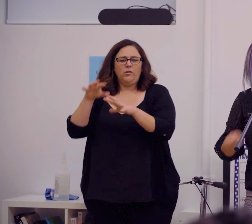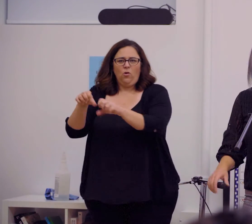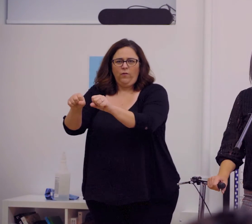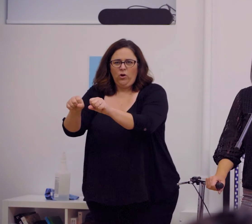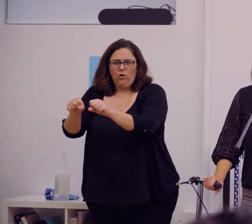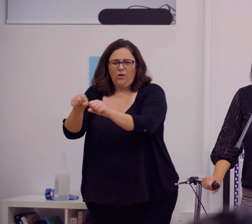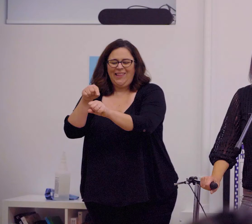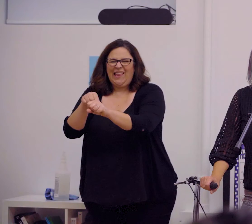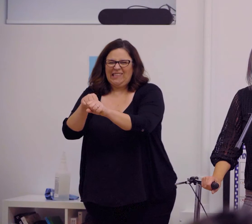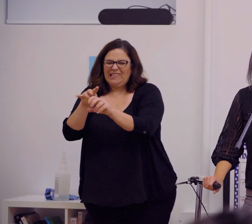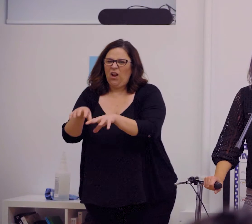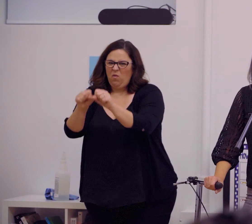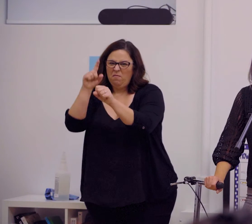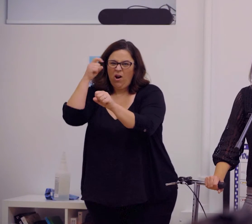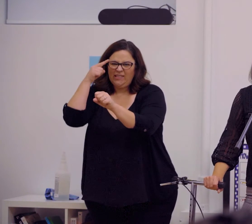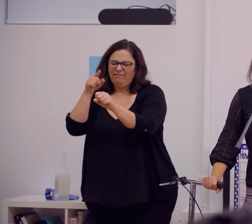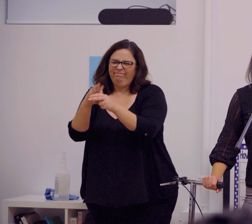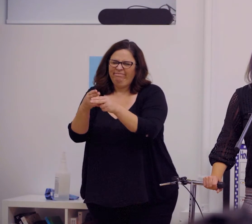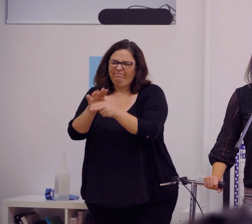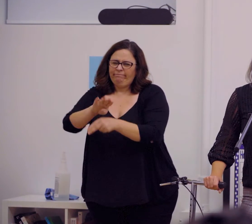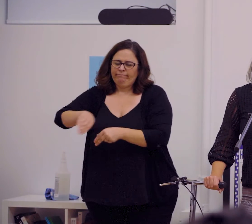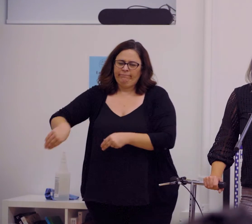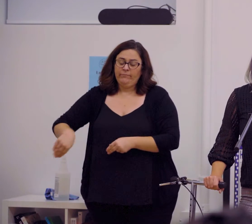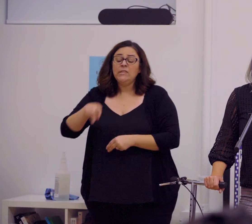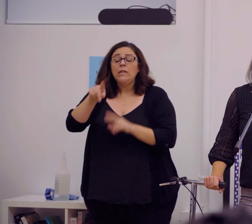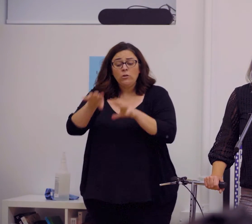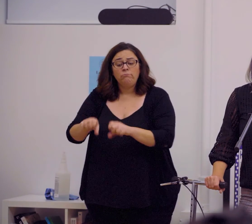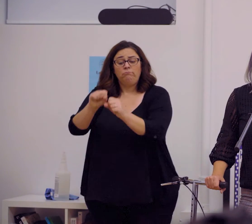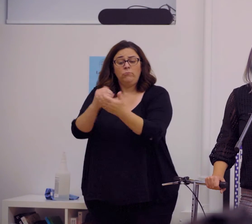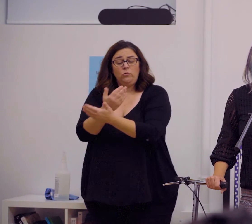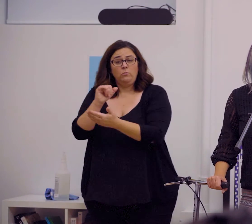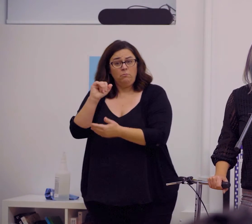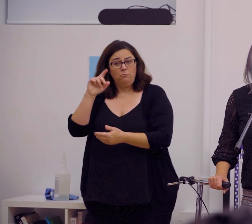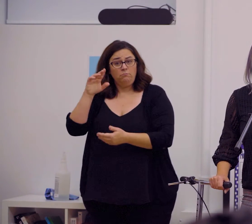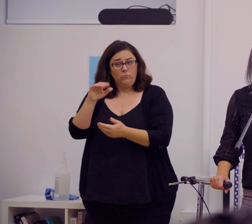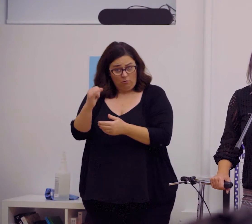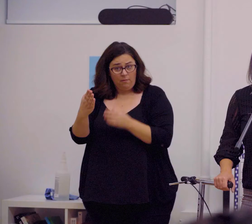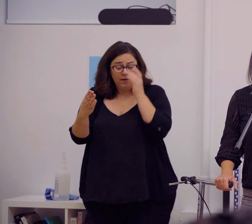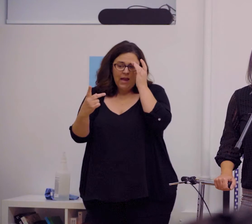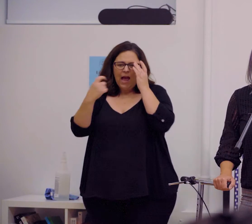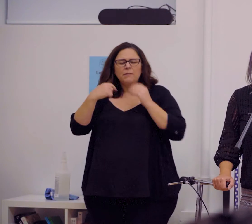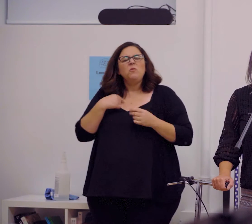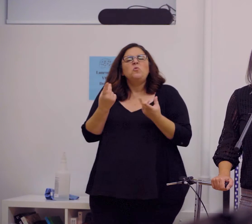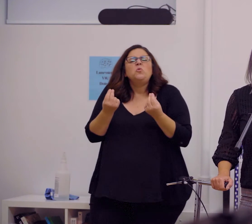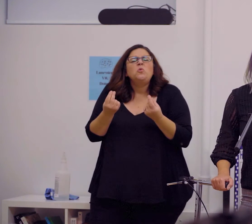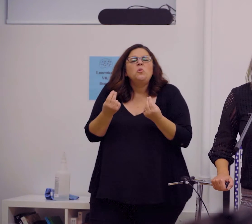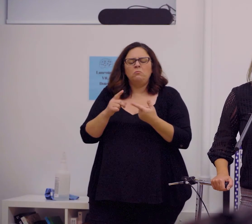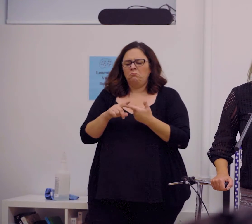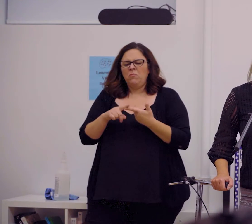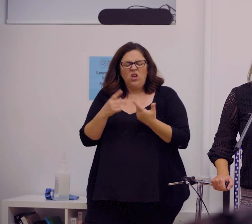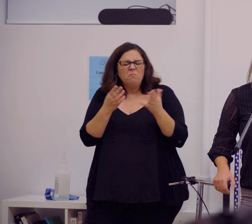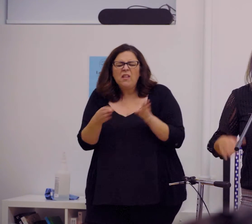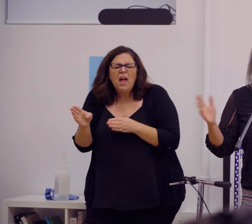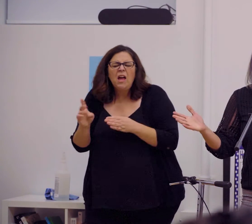That's the one that will remain nameless. As part of his onboarding, he wanted an update on the work I'd been doing, the plans that were in place, the communities